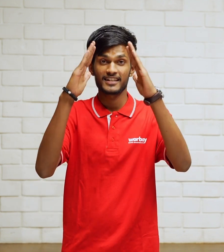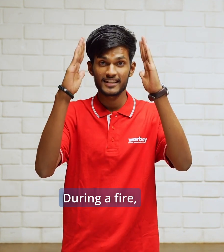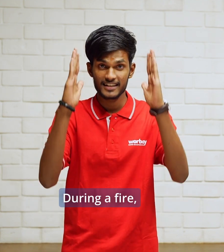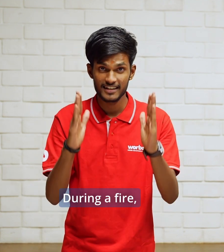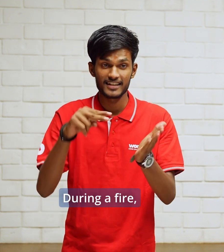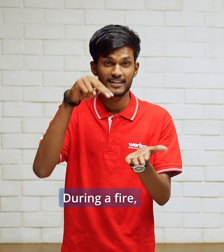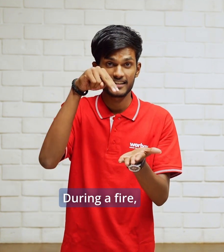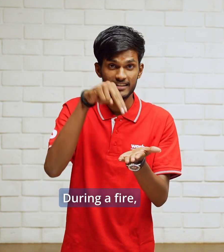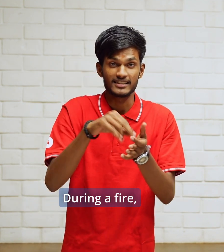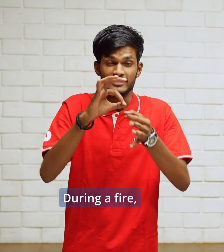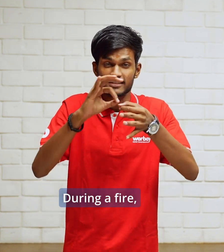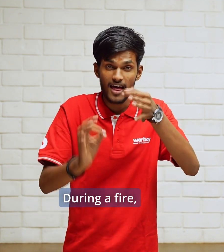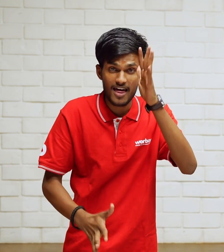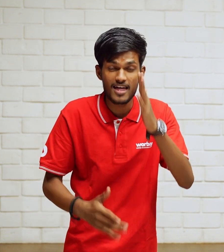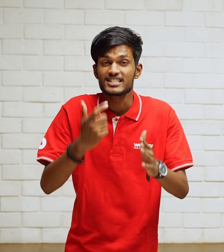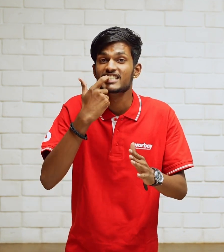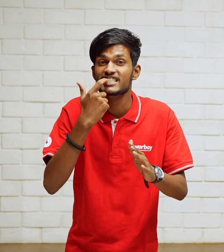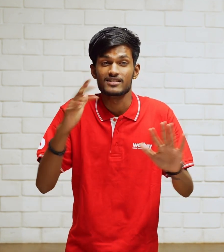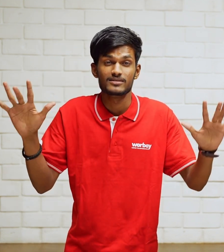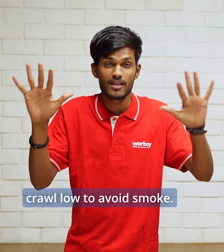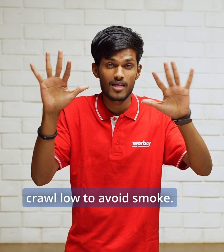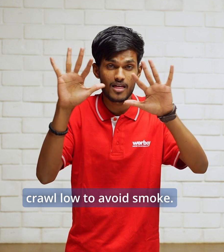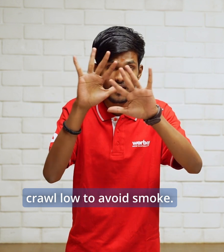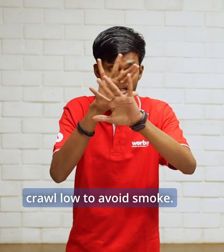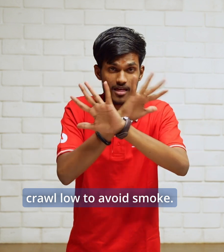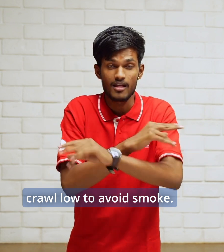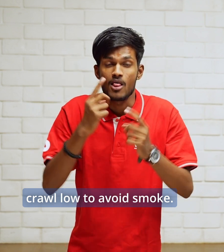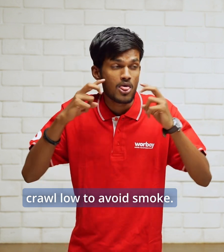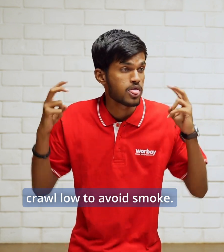During a fire, crawl low to avoid smoke.